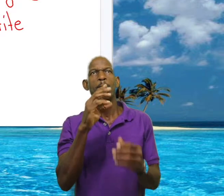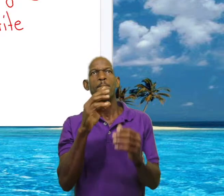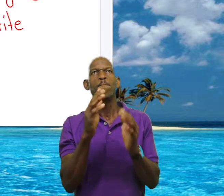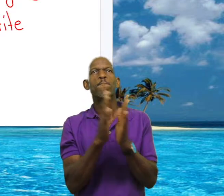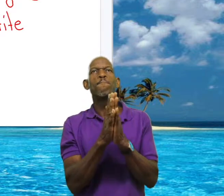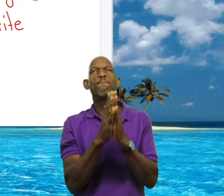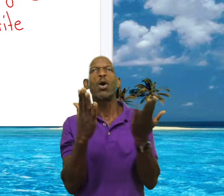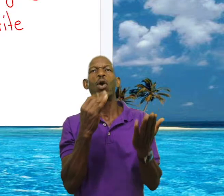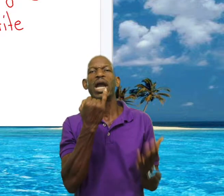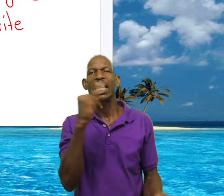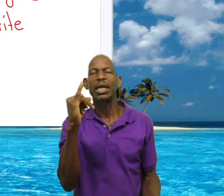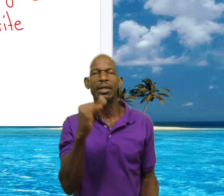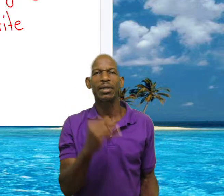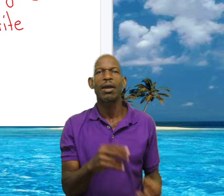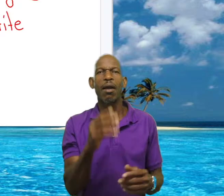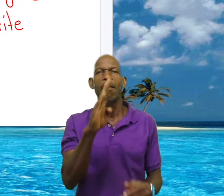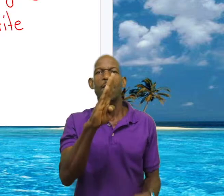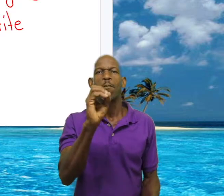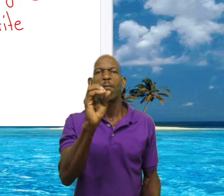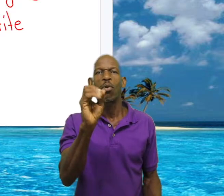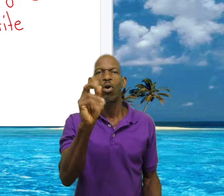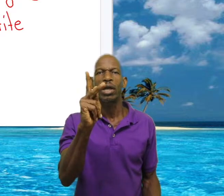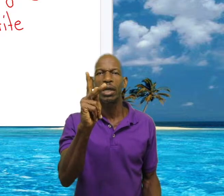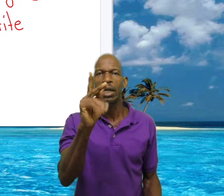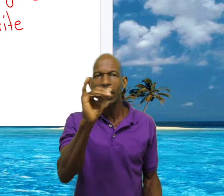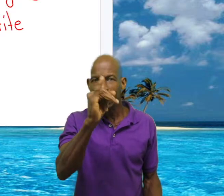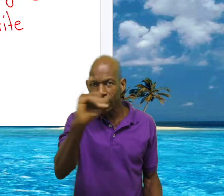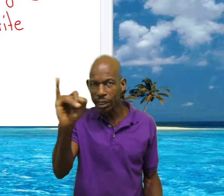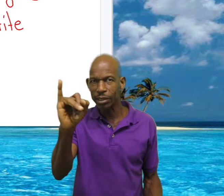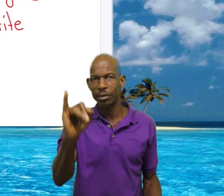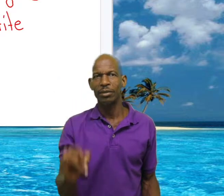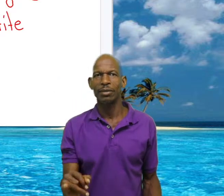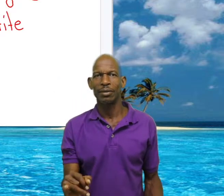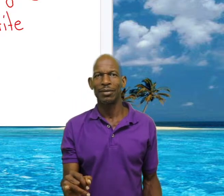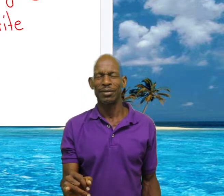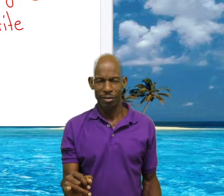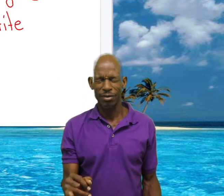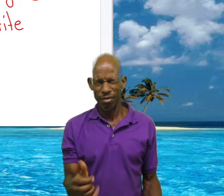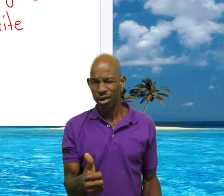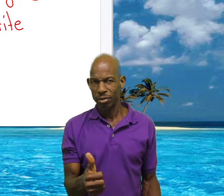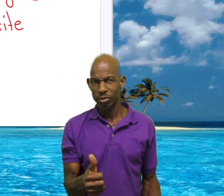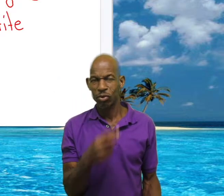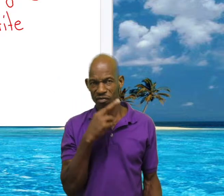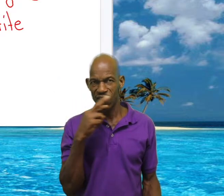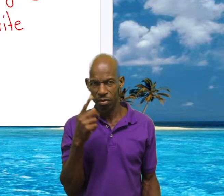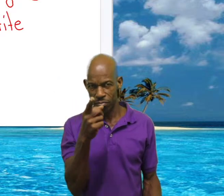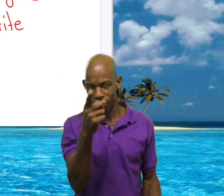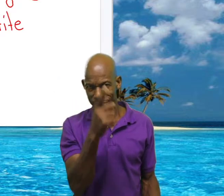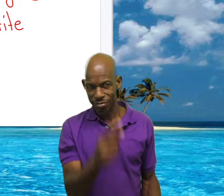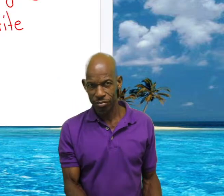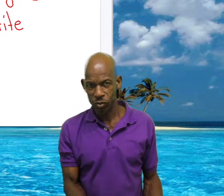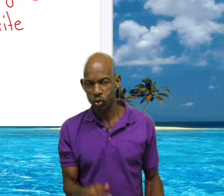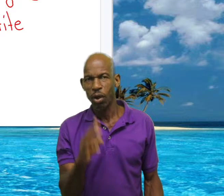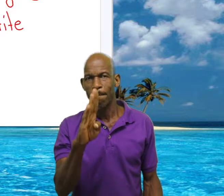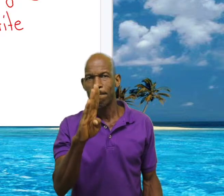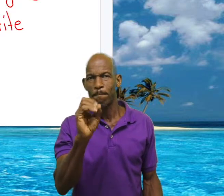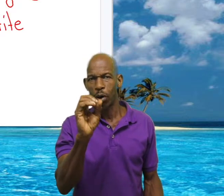on. So that when you reach where you're going, you have some place to stay. So that book there is not a book that